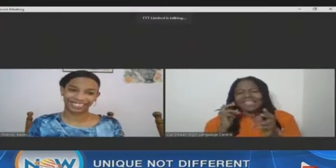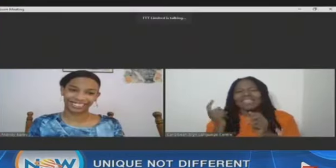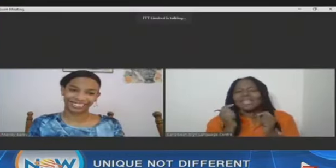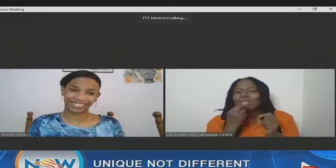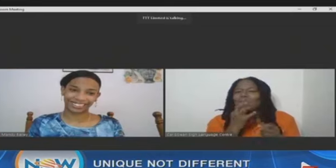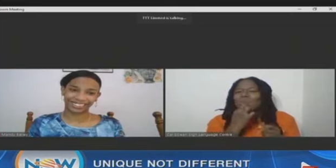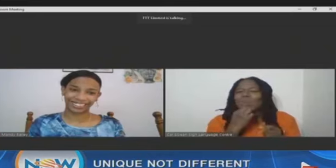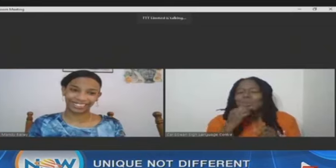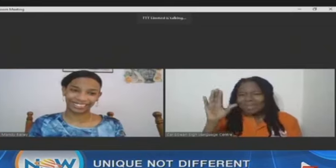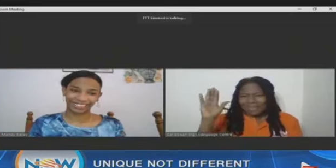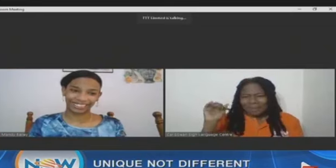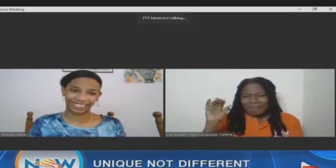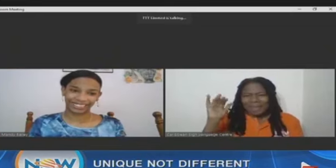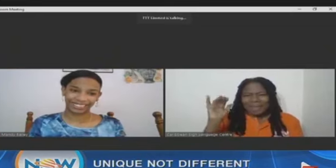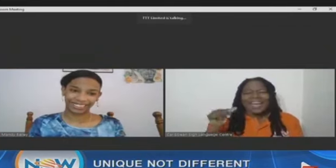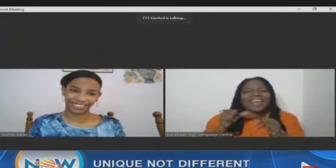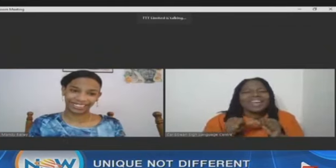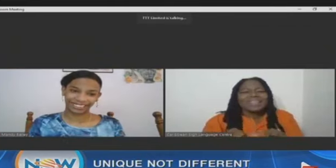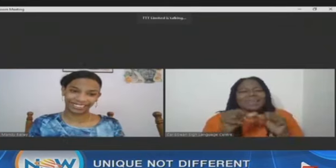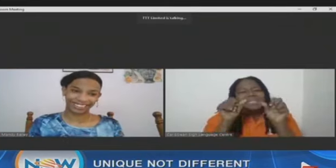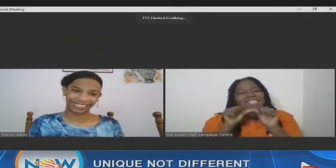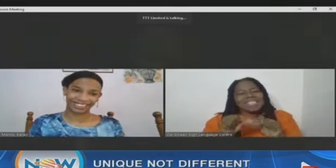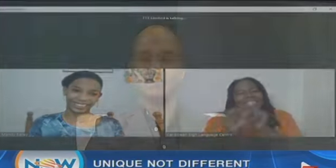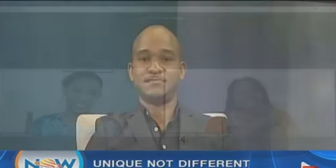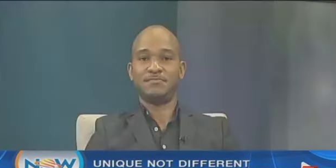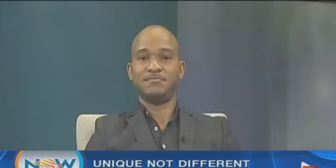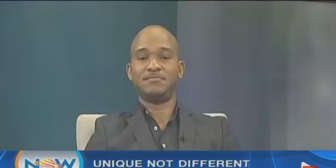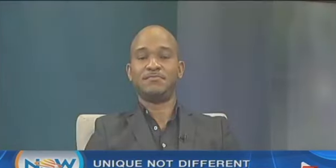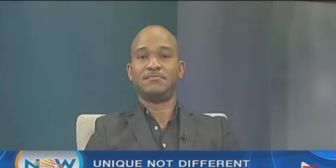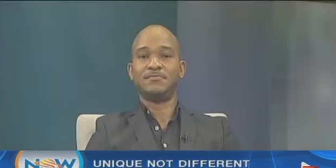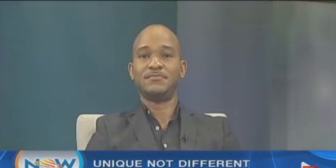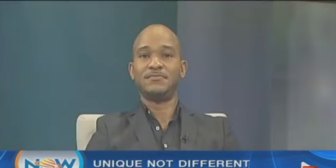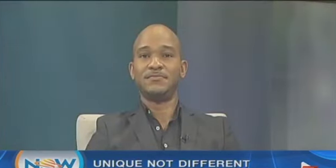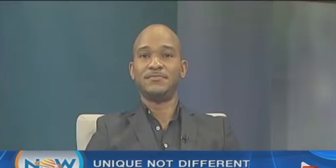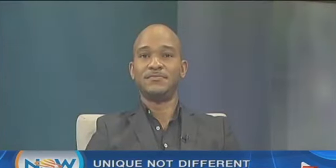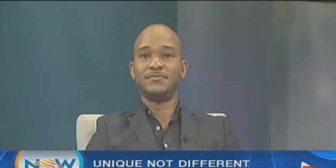All right, so you continue to stay safe and have a great morning.